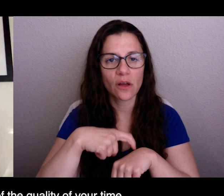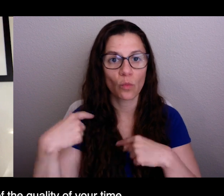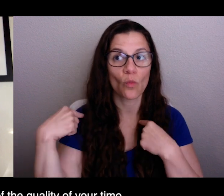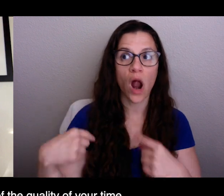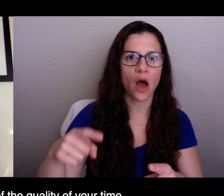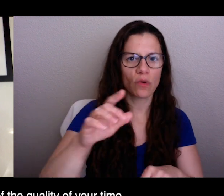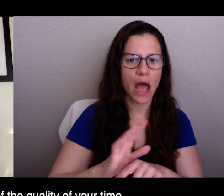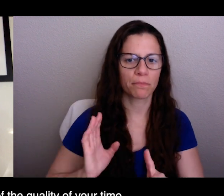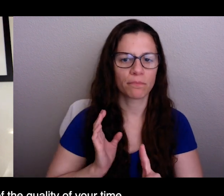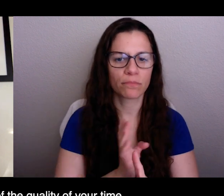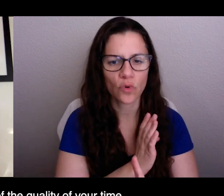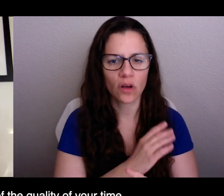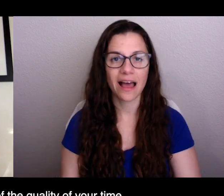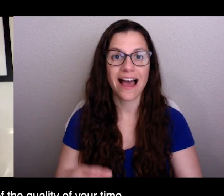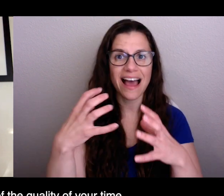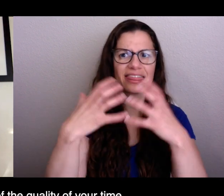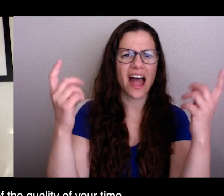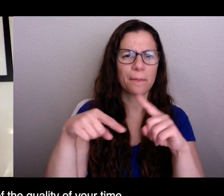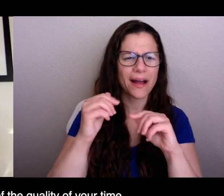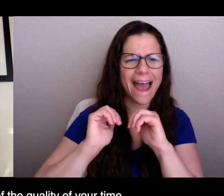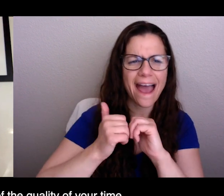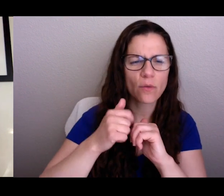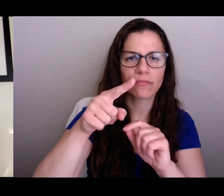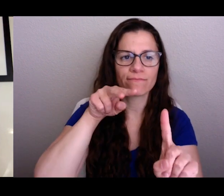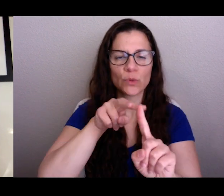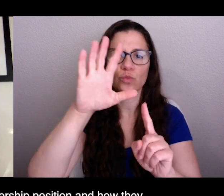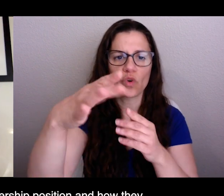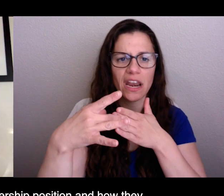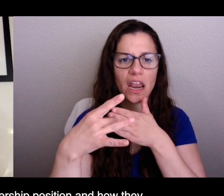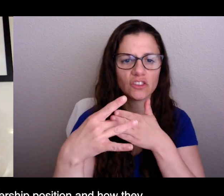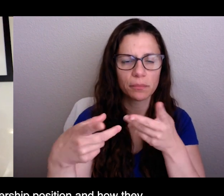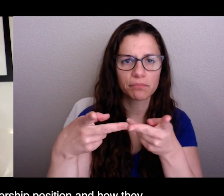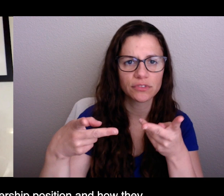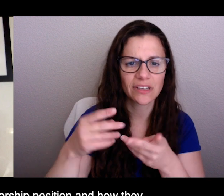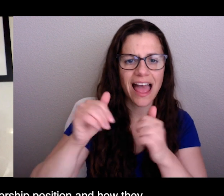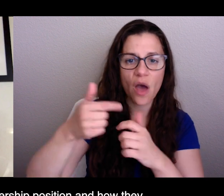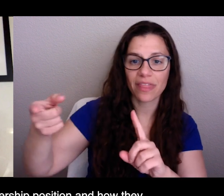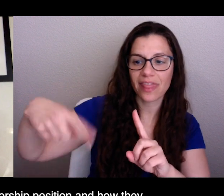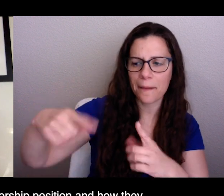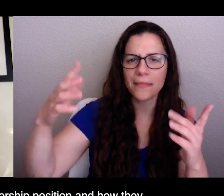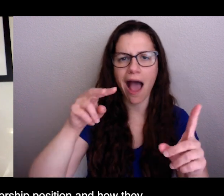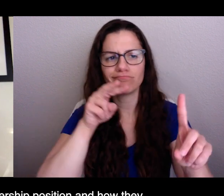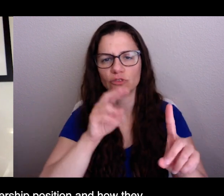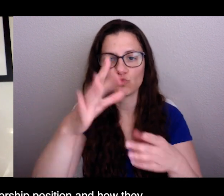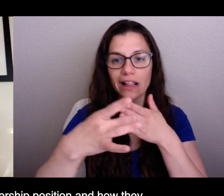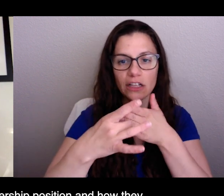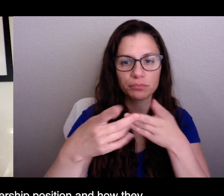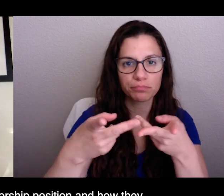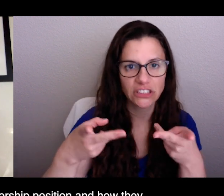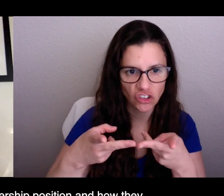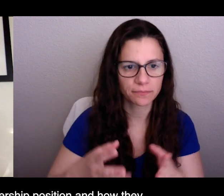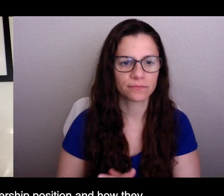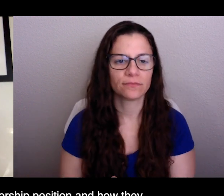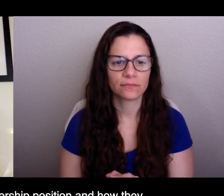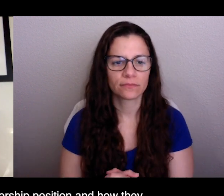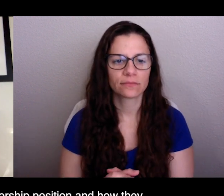time while you're on the board, and a lot about how you view your leadership position and how they